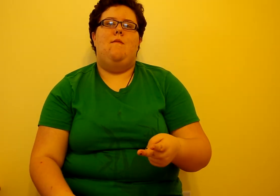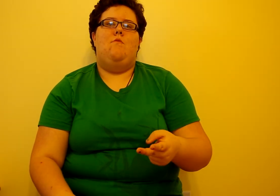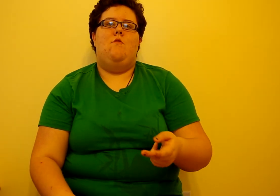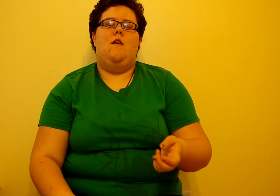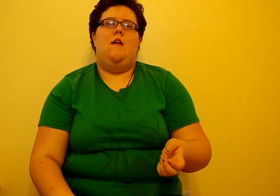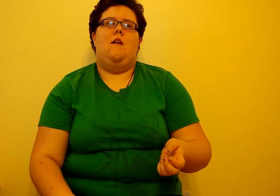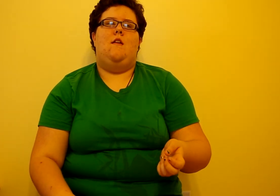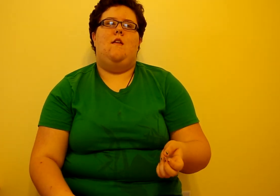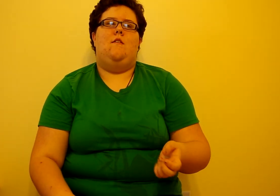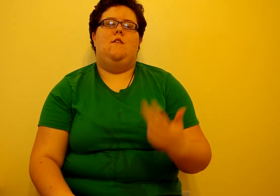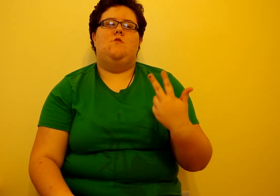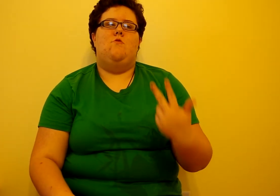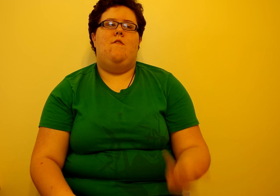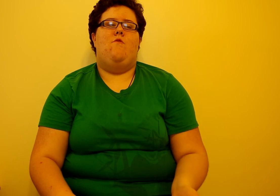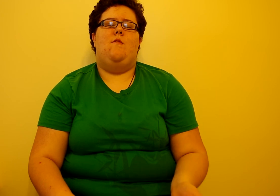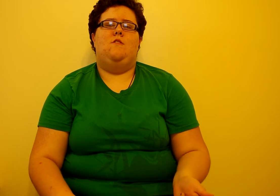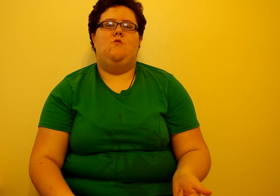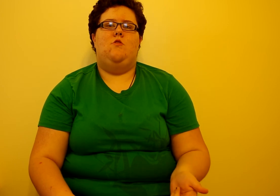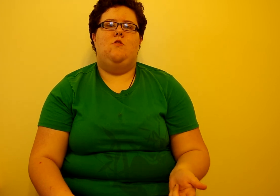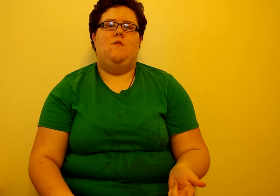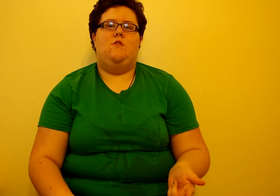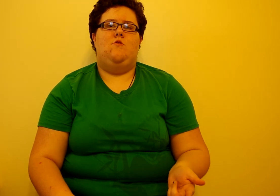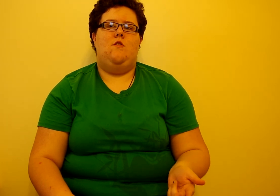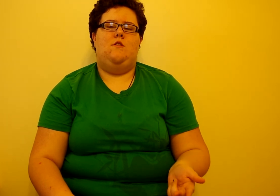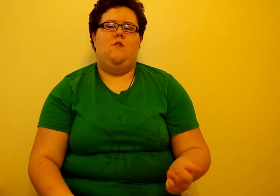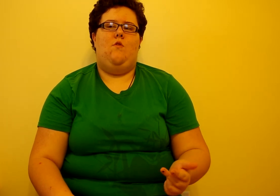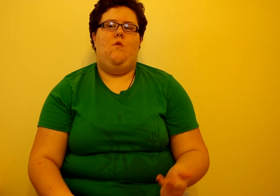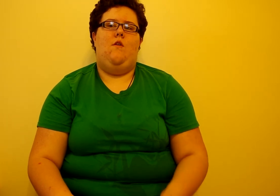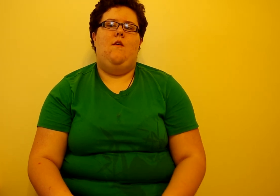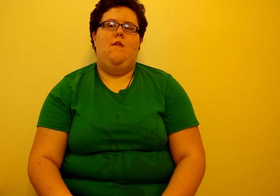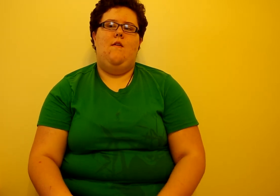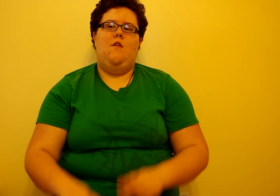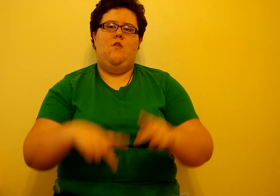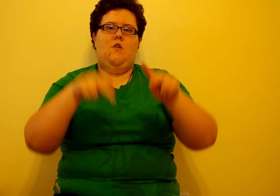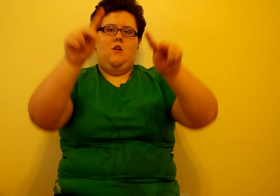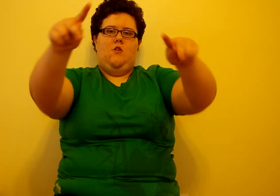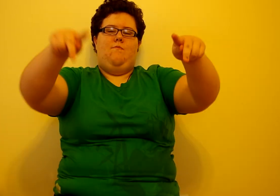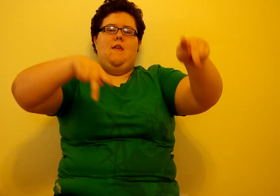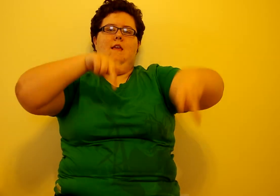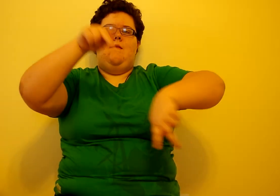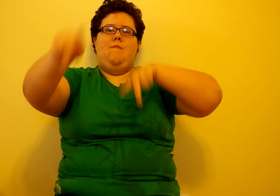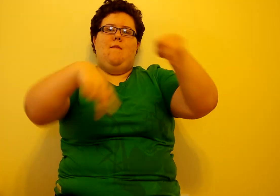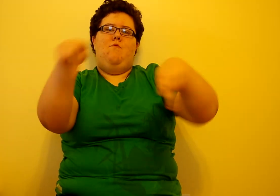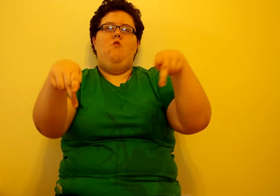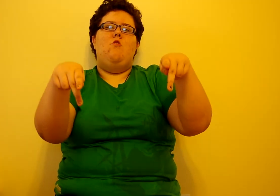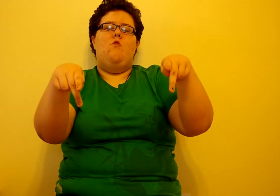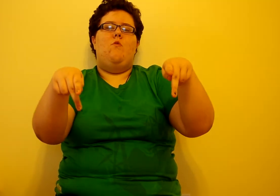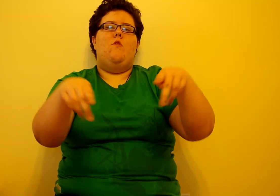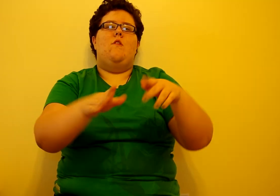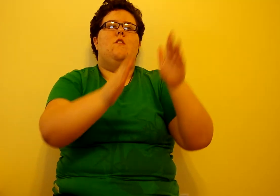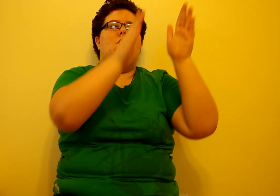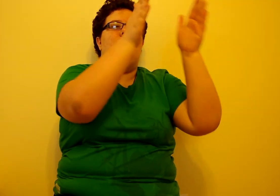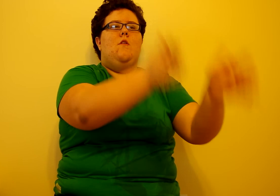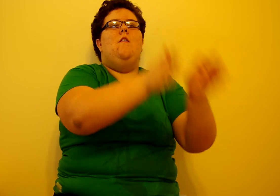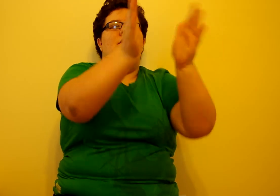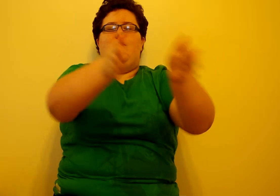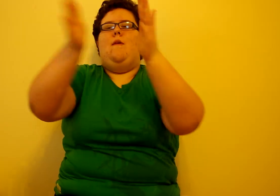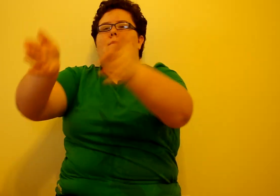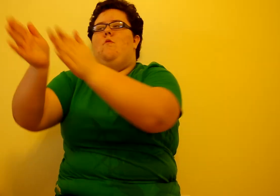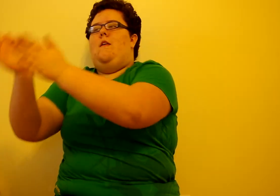people, and at least 3 different ways you could do history. So you can do P, people, or you can do people like